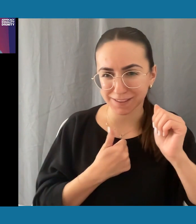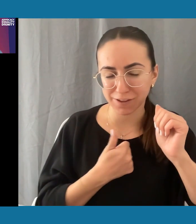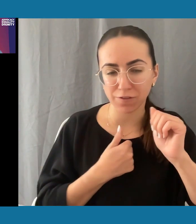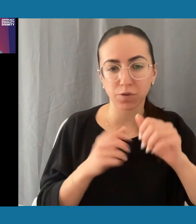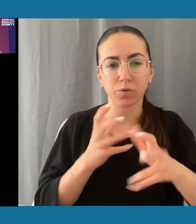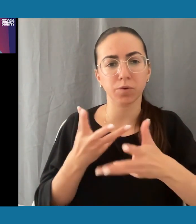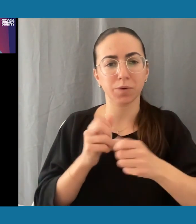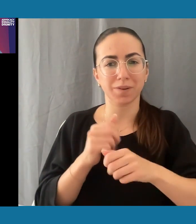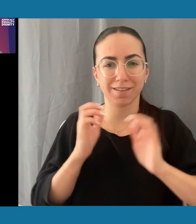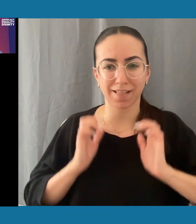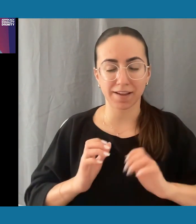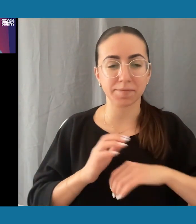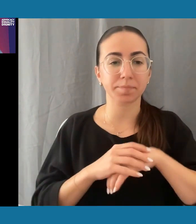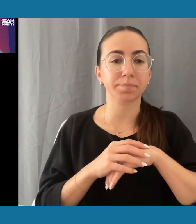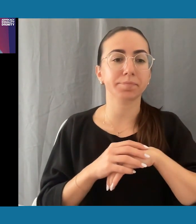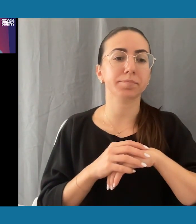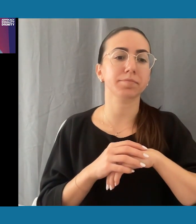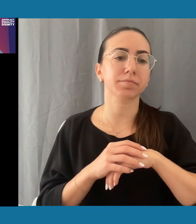clients is